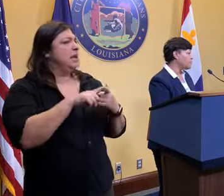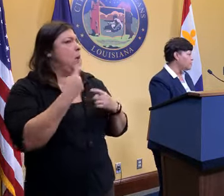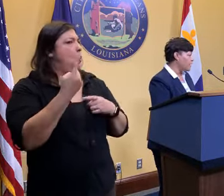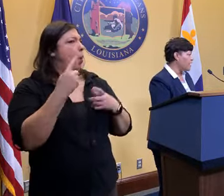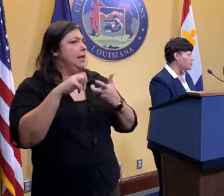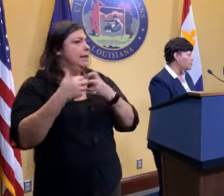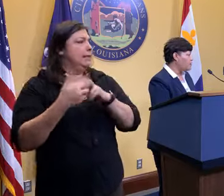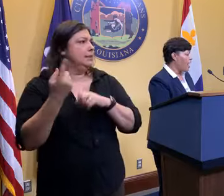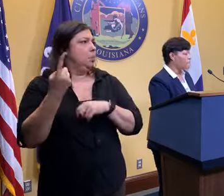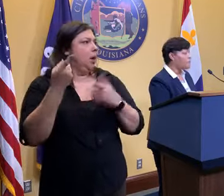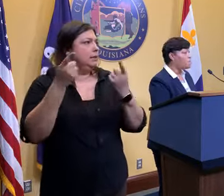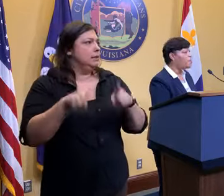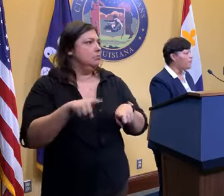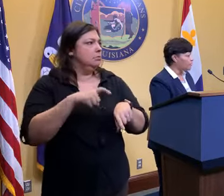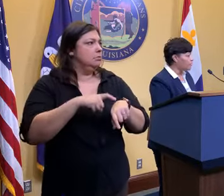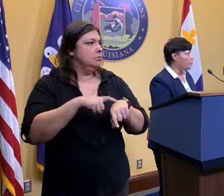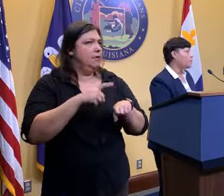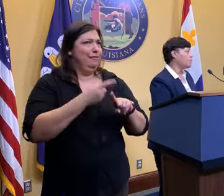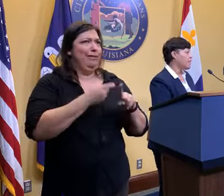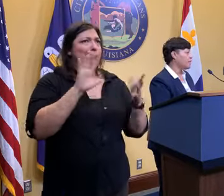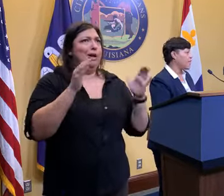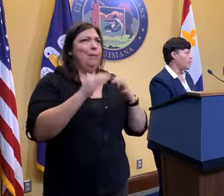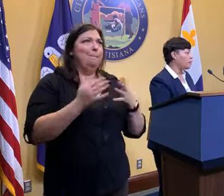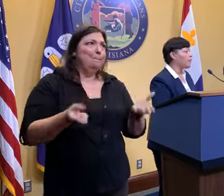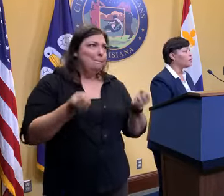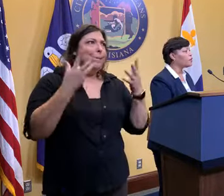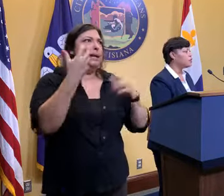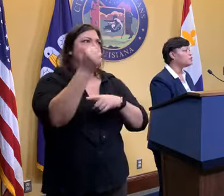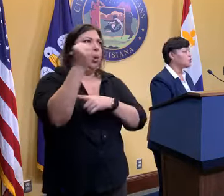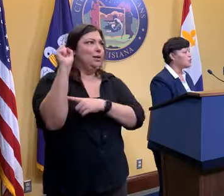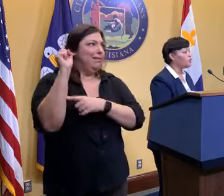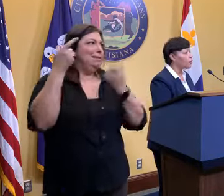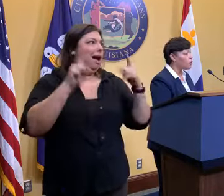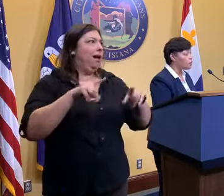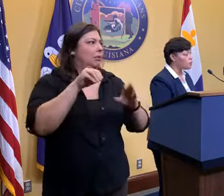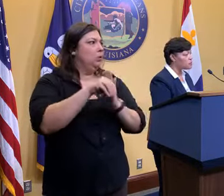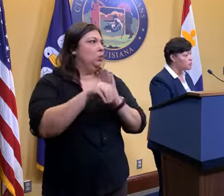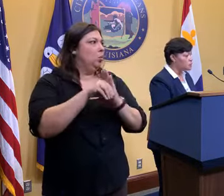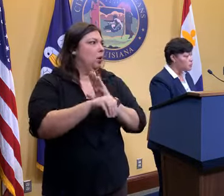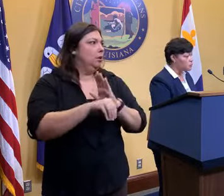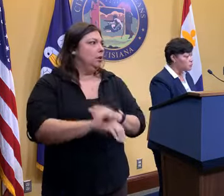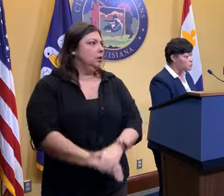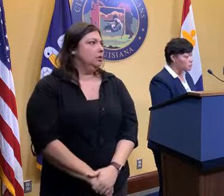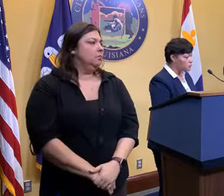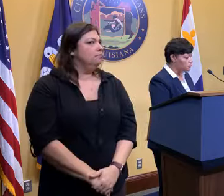one incident out of the many protests that were held in the city of New Orleans.